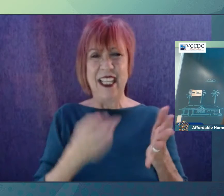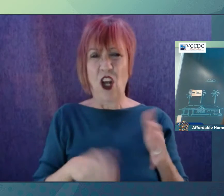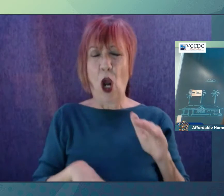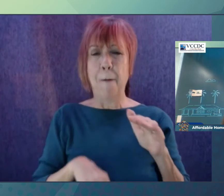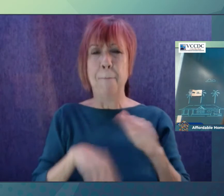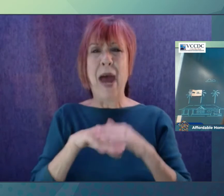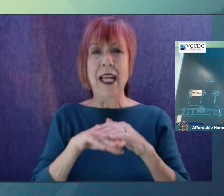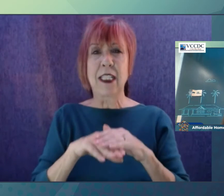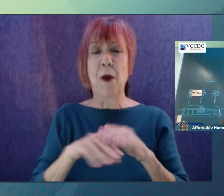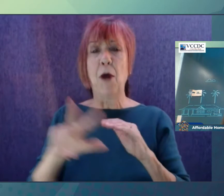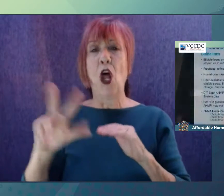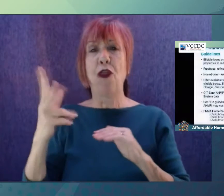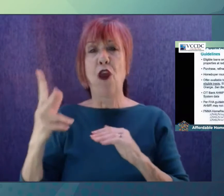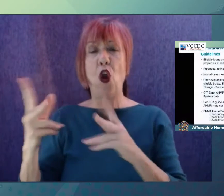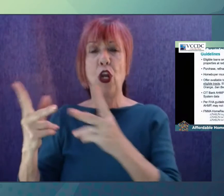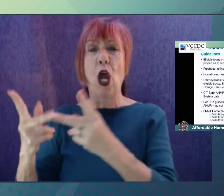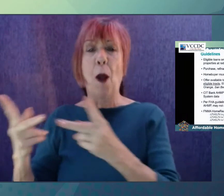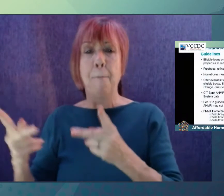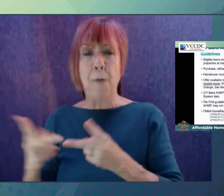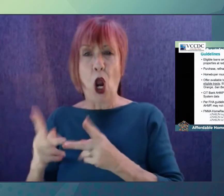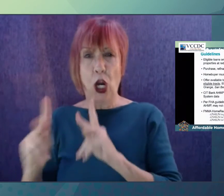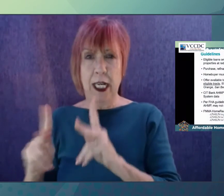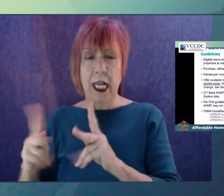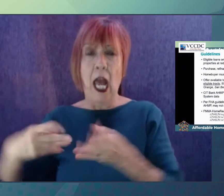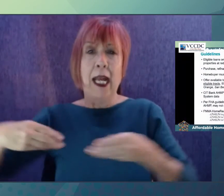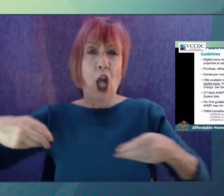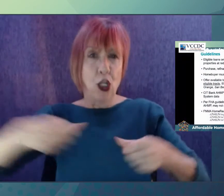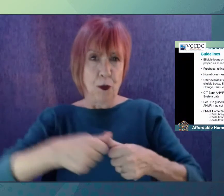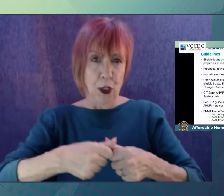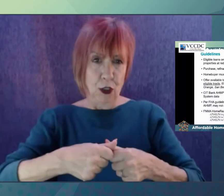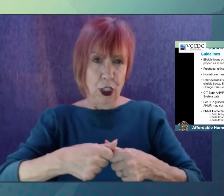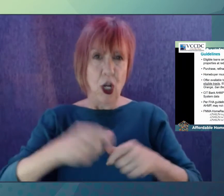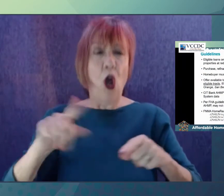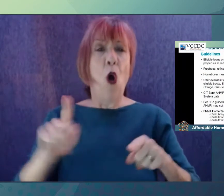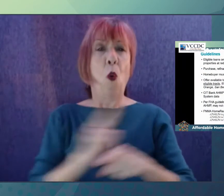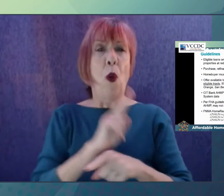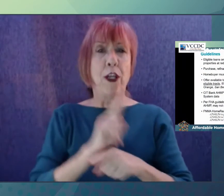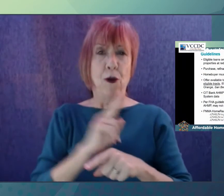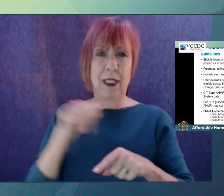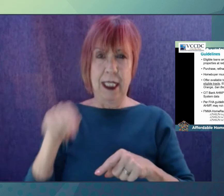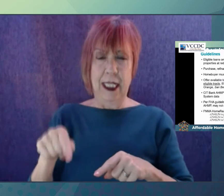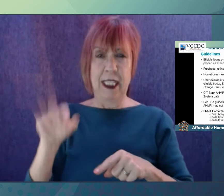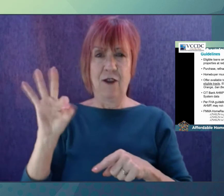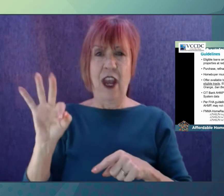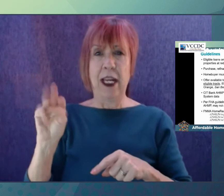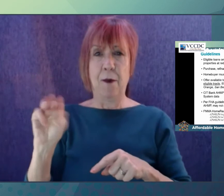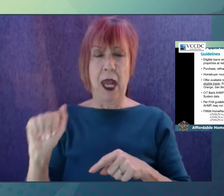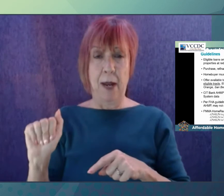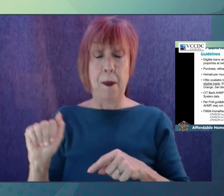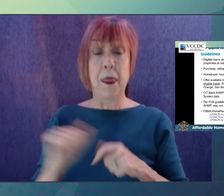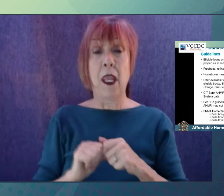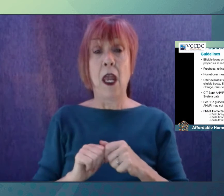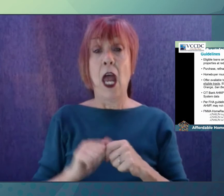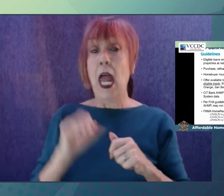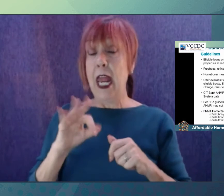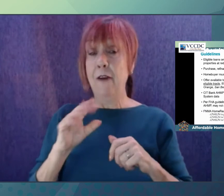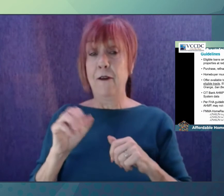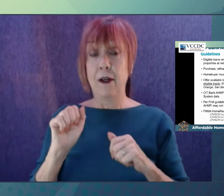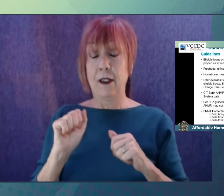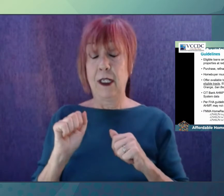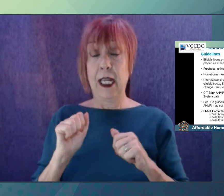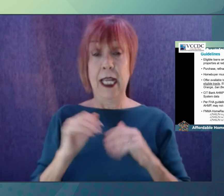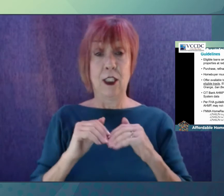maximum third-party contributions when using the Fannie Mae Home Ready piece on this program. If the LTV is greater than 90%, the limit